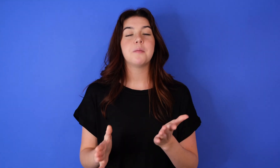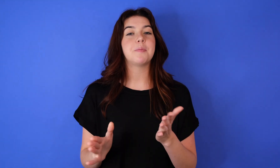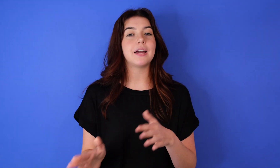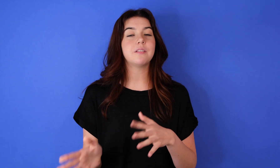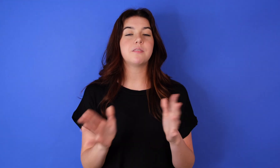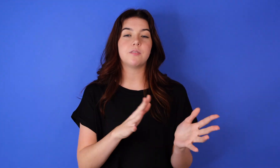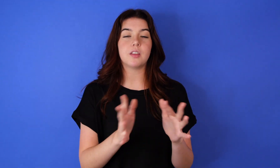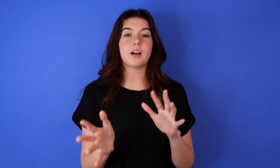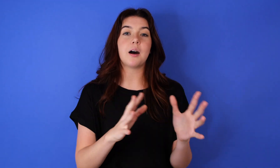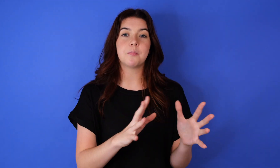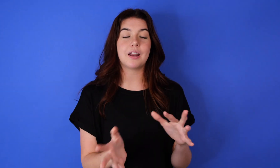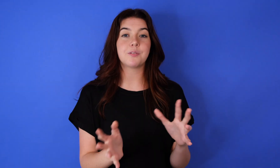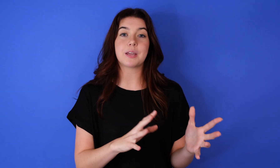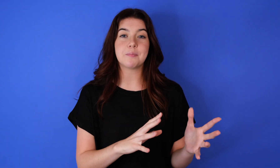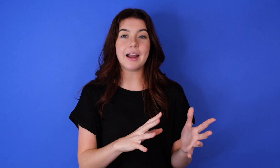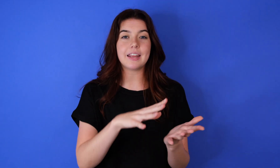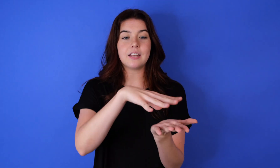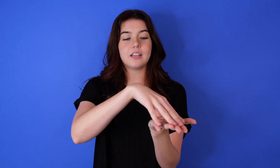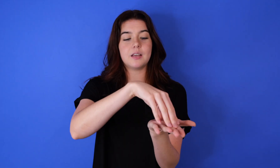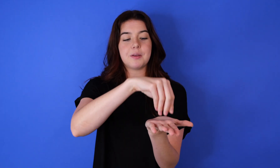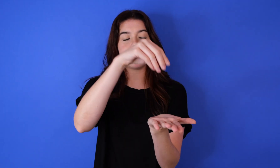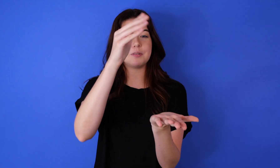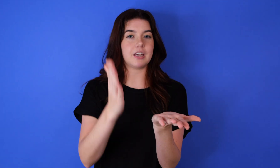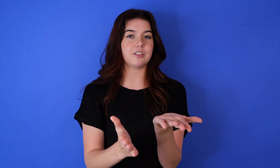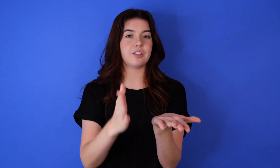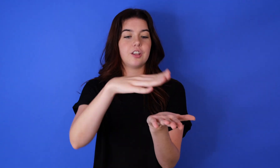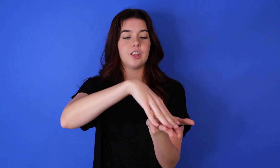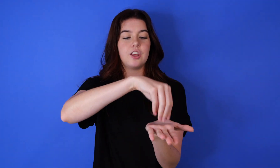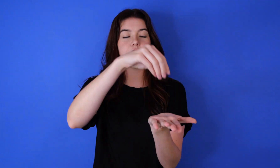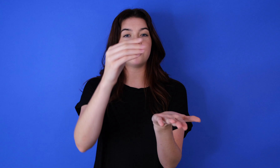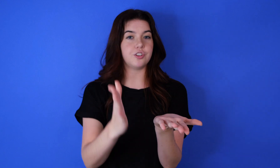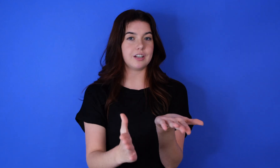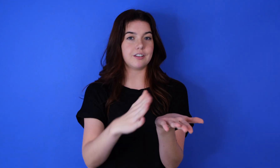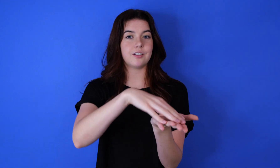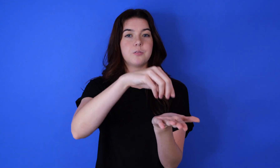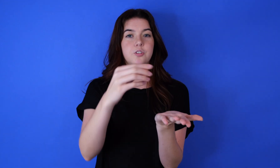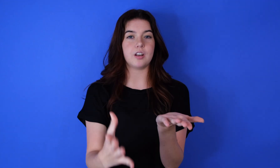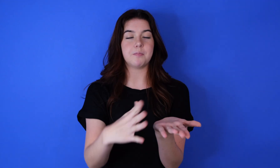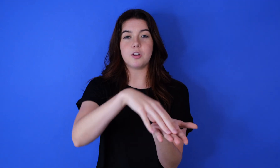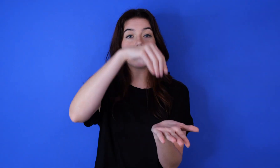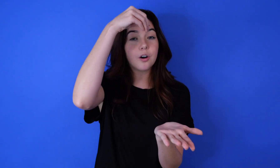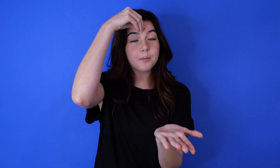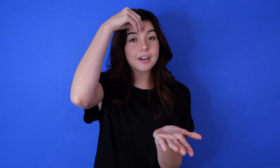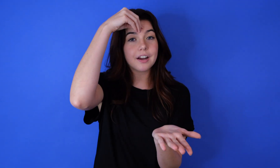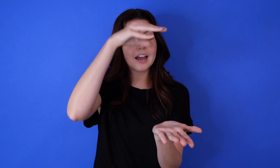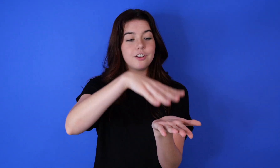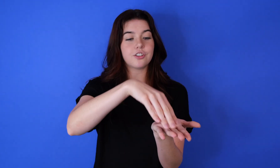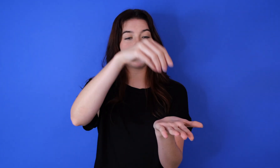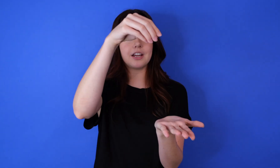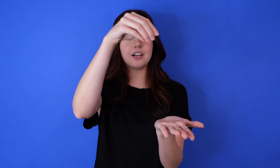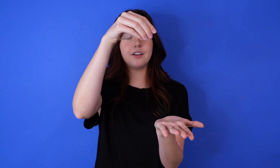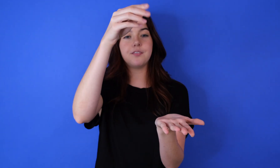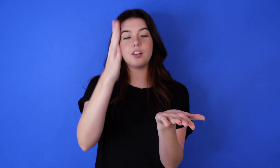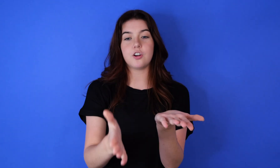but whenever we combine it, it becomes this. Student. Student. You don't go all the way to your head, you just go right here, and you go to